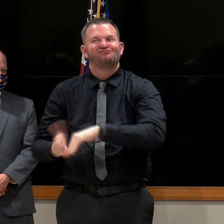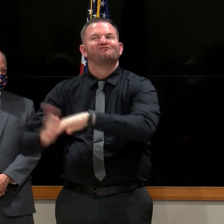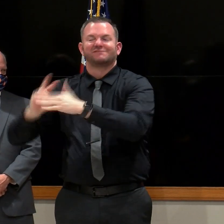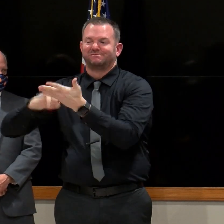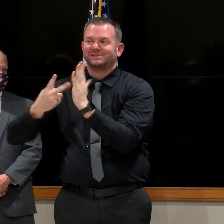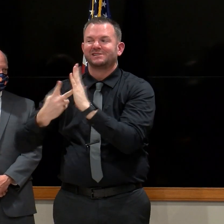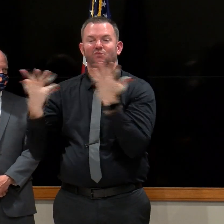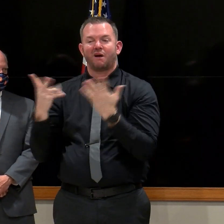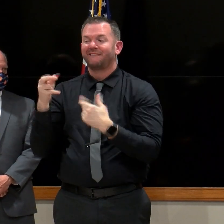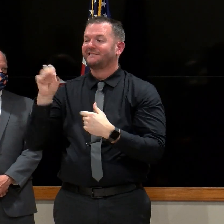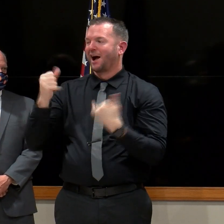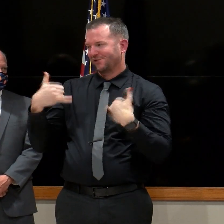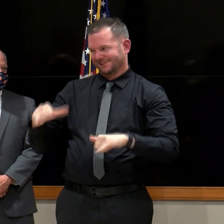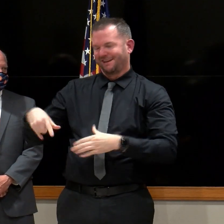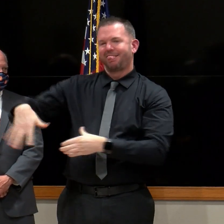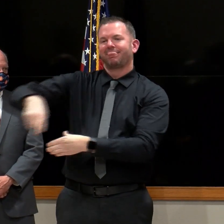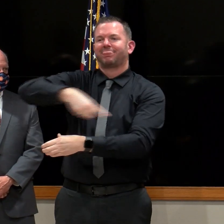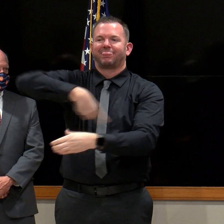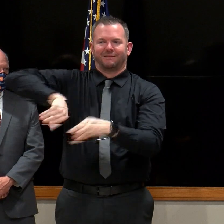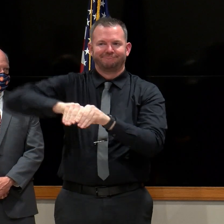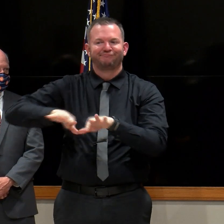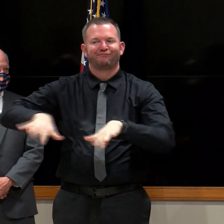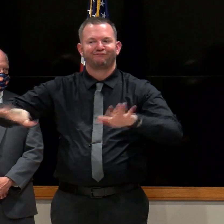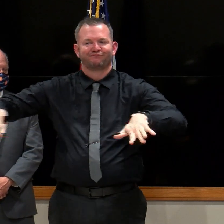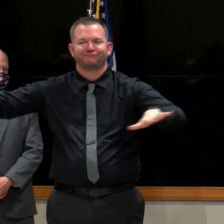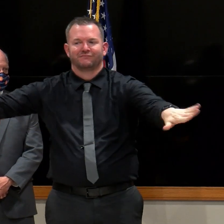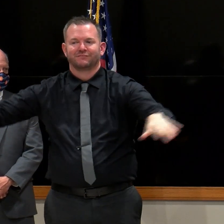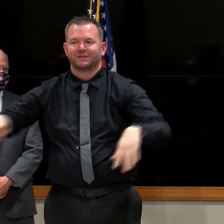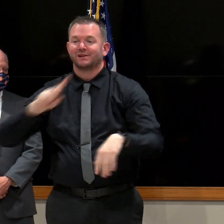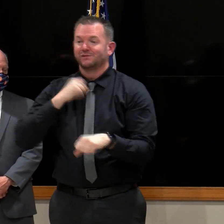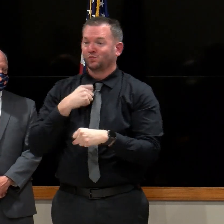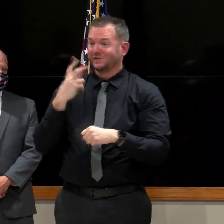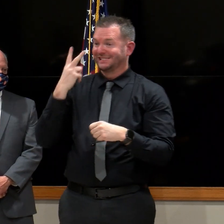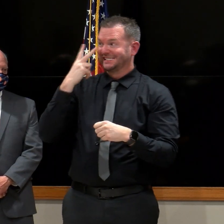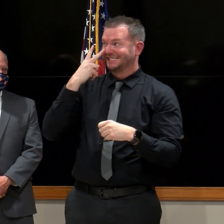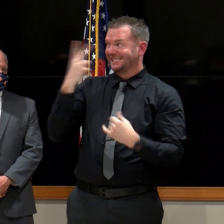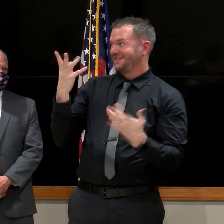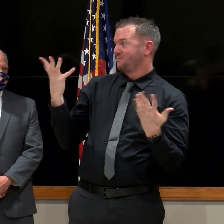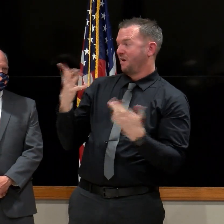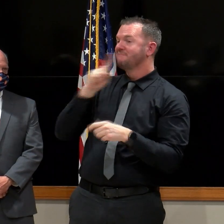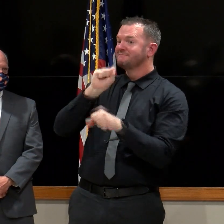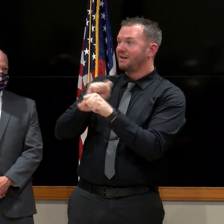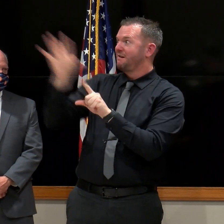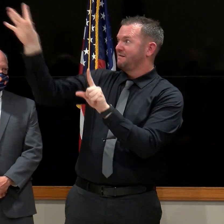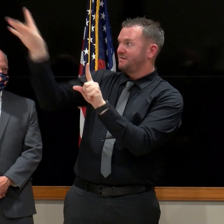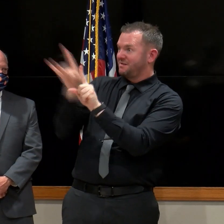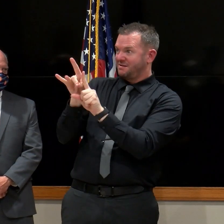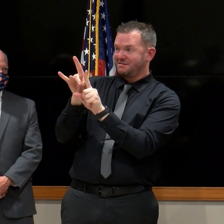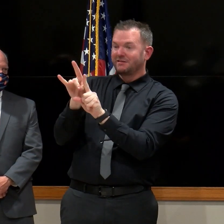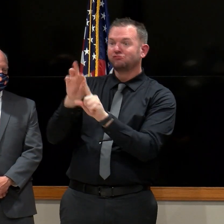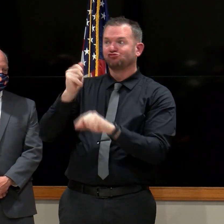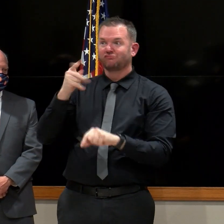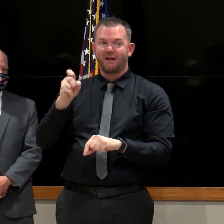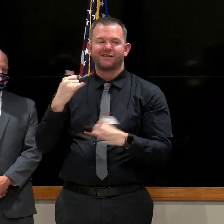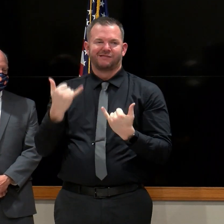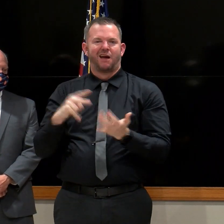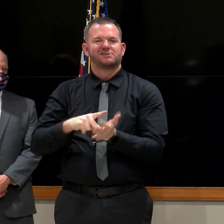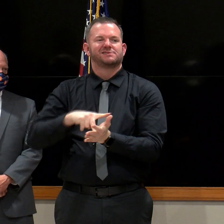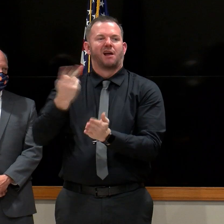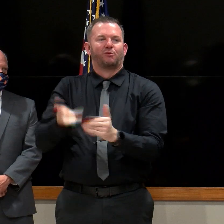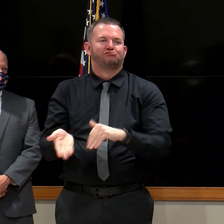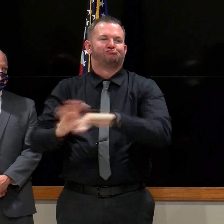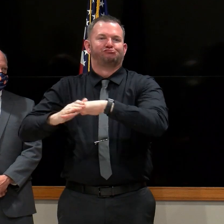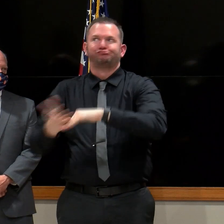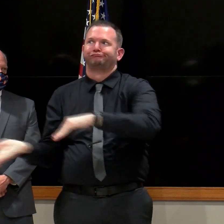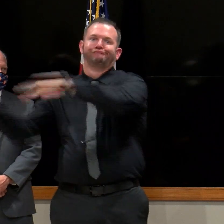community. We've unfortunately seen our positivity rate double over the last 2 months, and if we continue with this trajectory, it